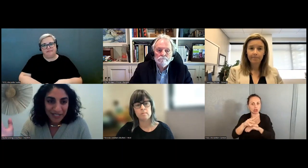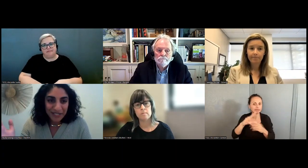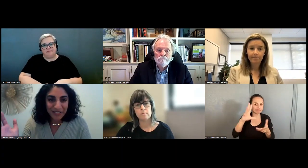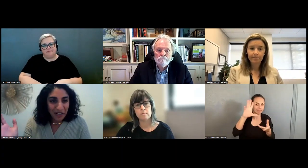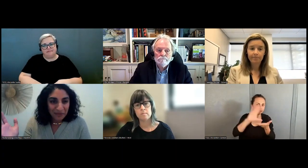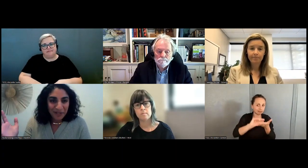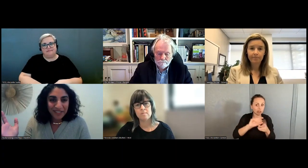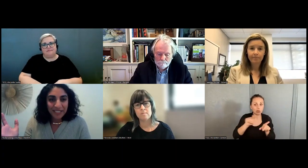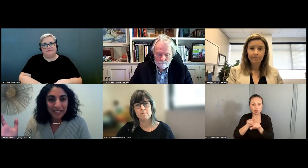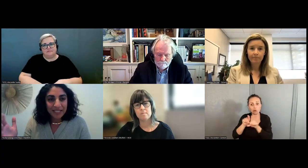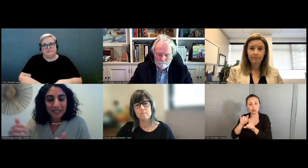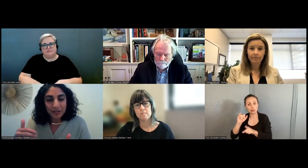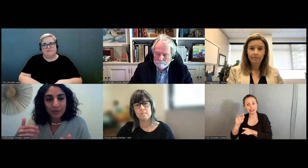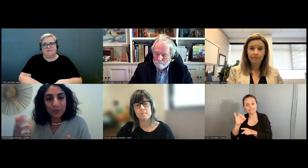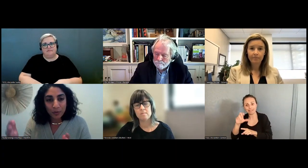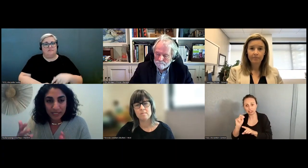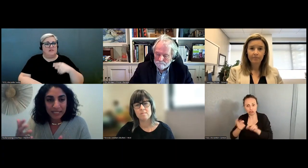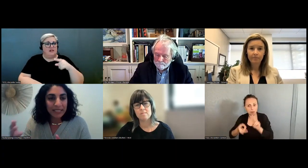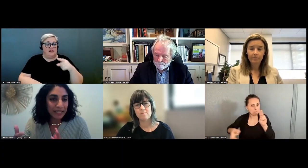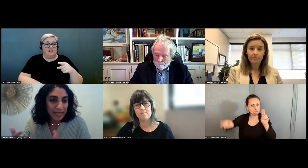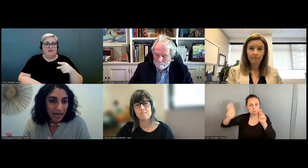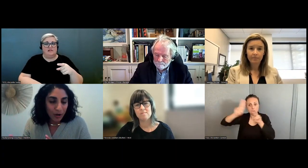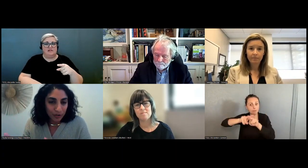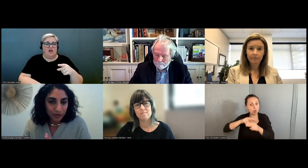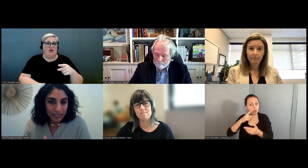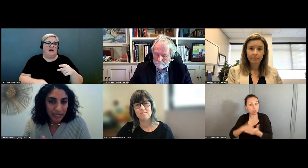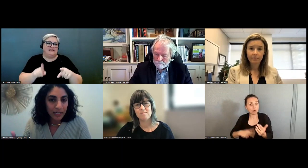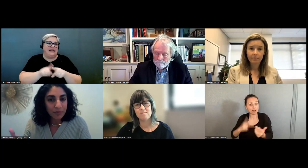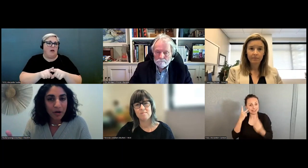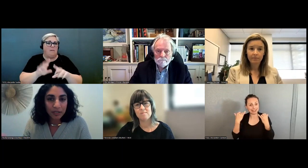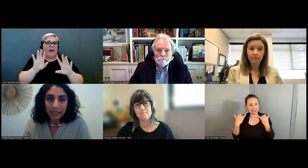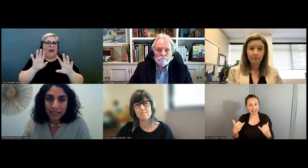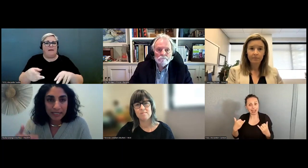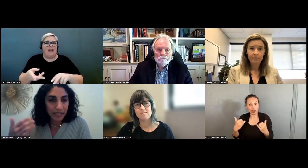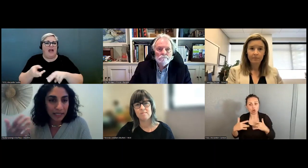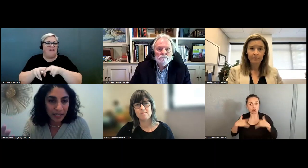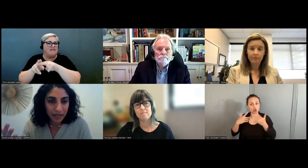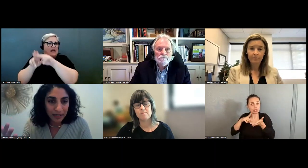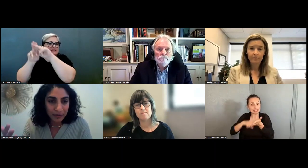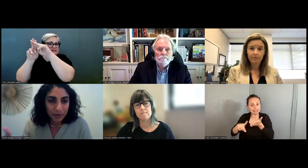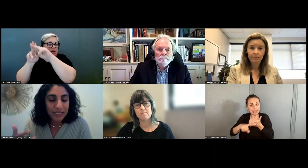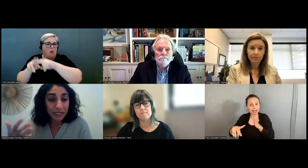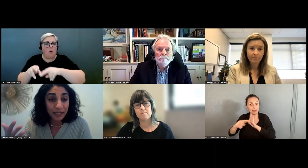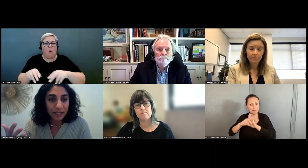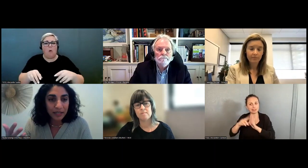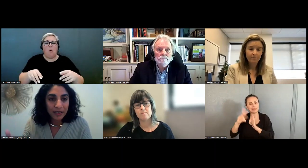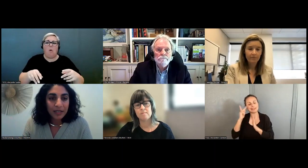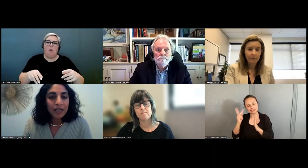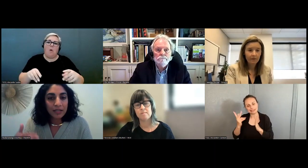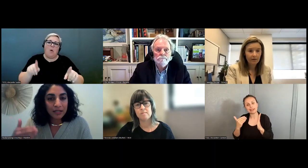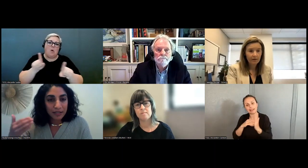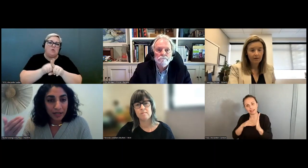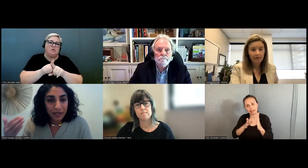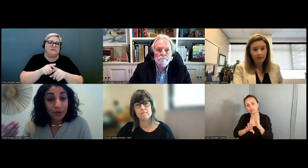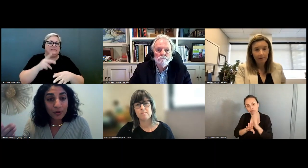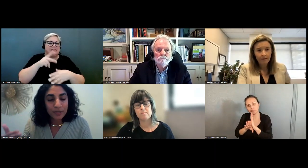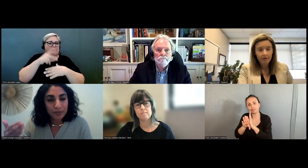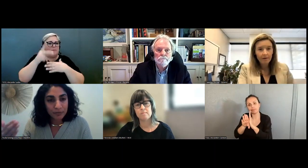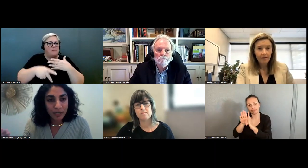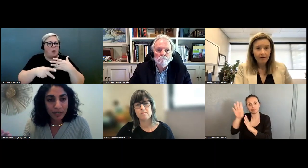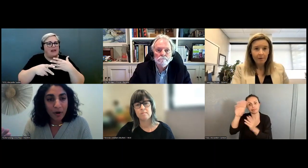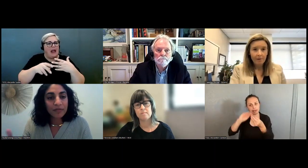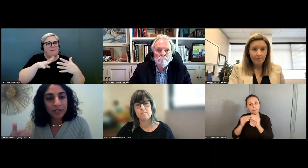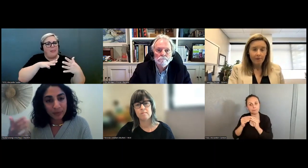Inflation has skyrocketed. So what we're seeing now, early data and modeling is we're seeing